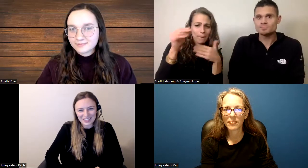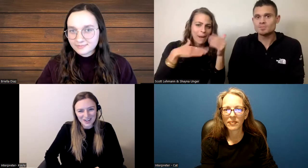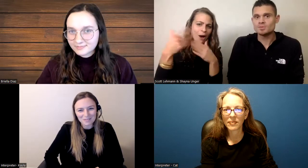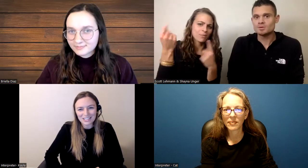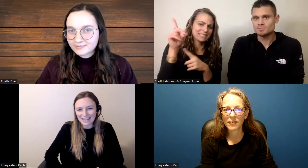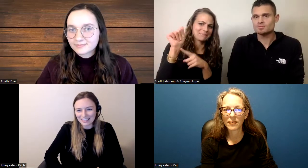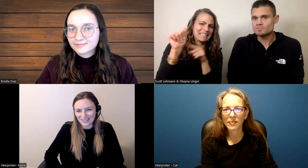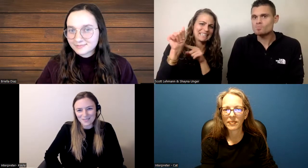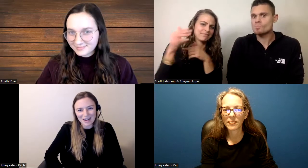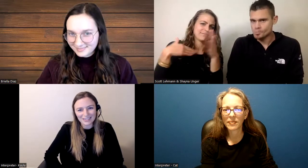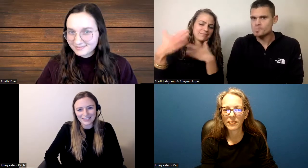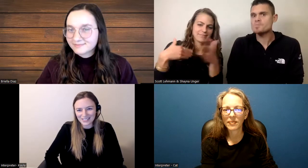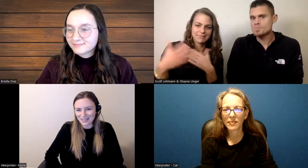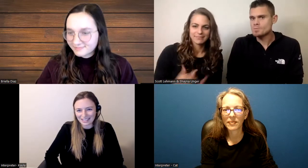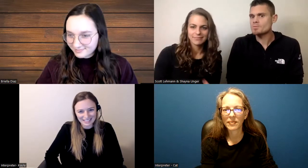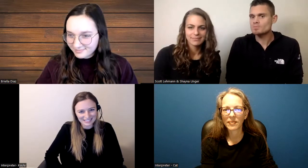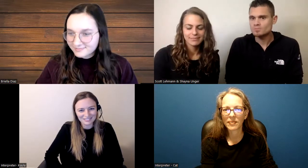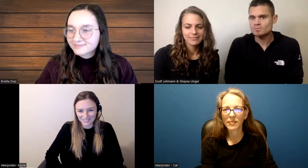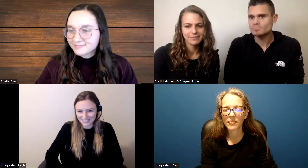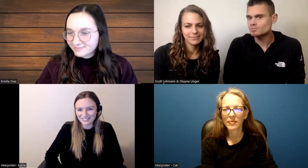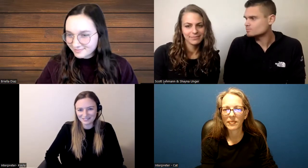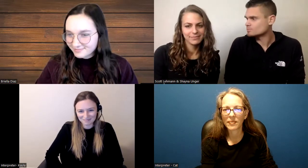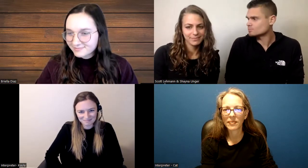You can accomplish anything, no matter your disability.